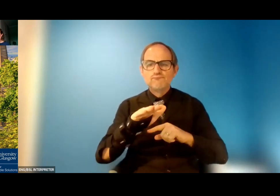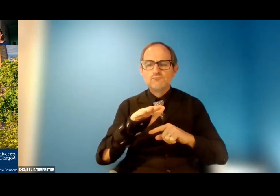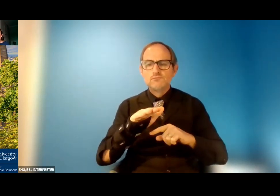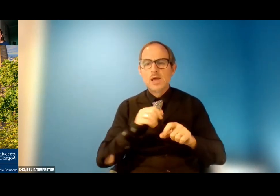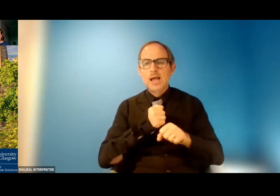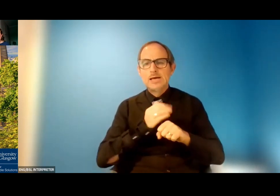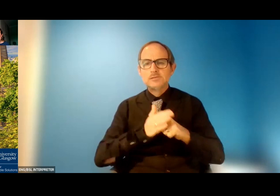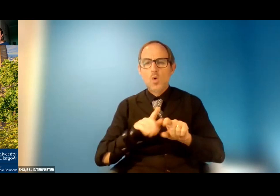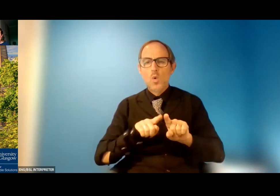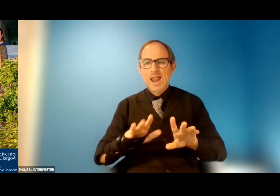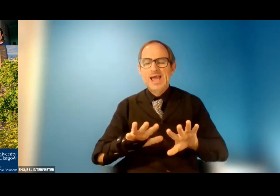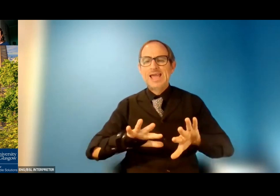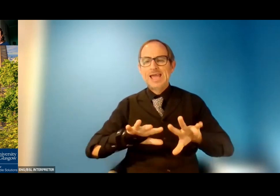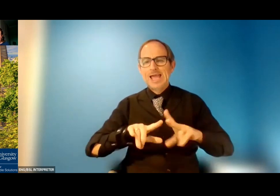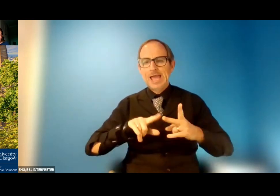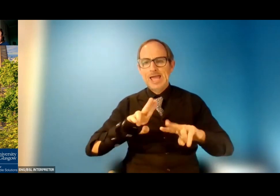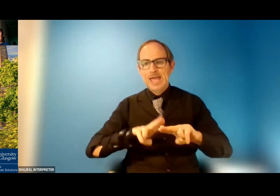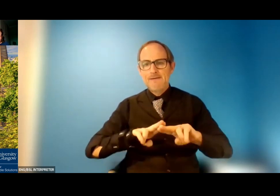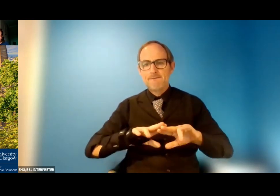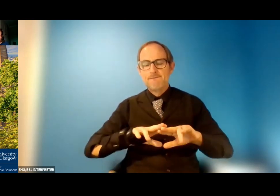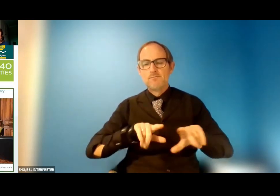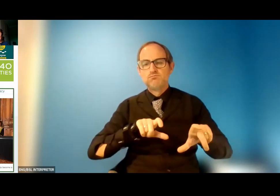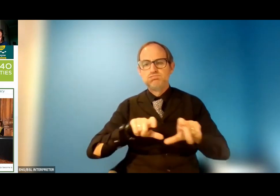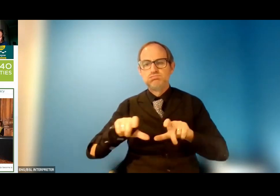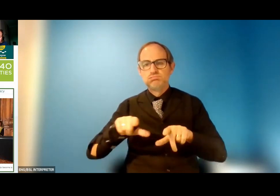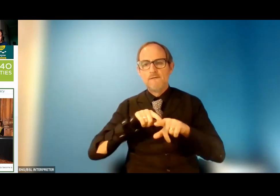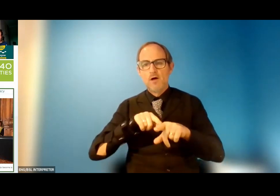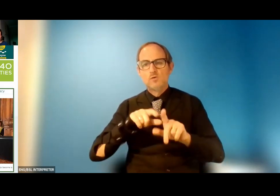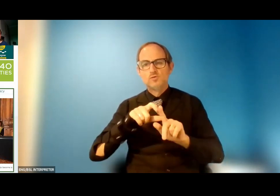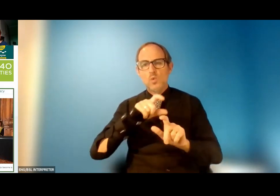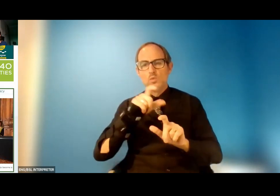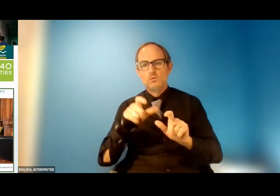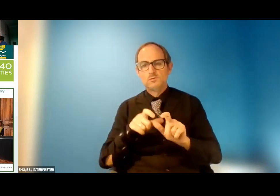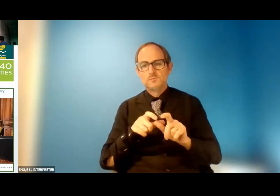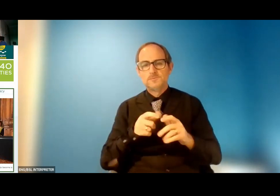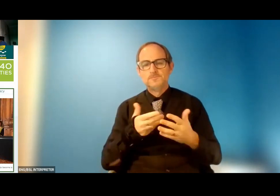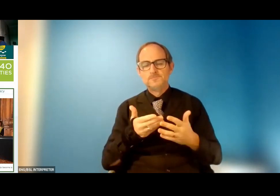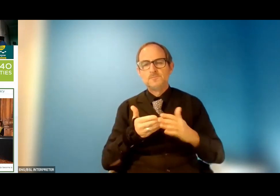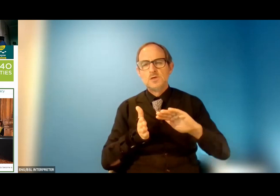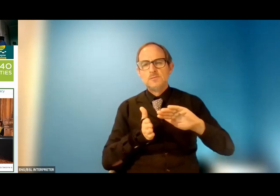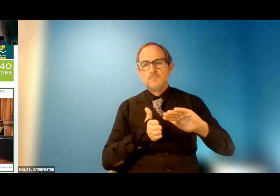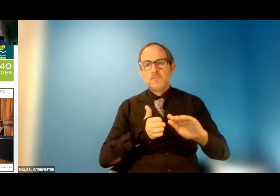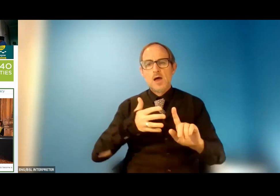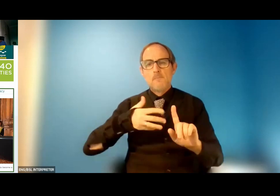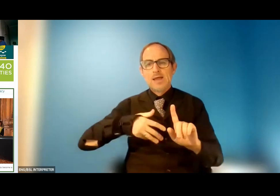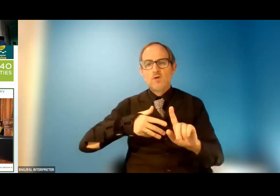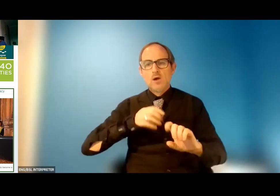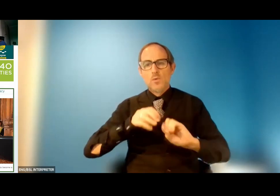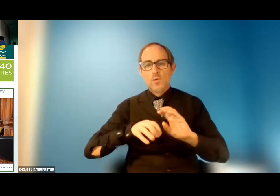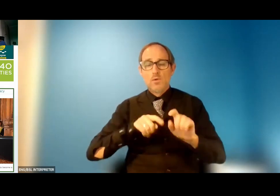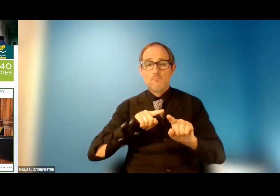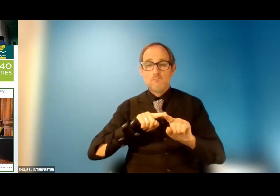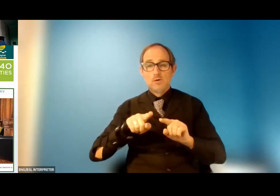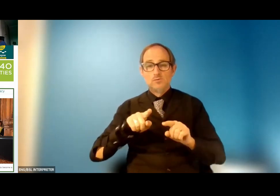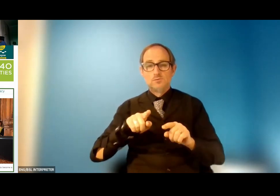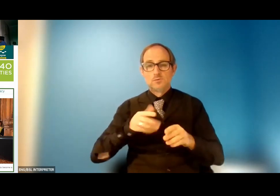like if we could exist within the Doughnut. So I'll just give a little bit of background. A lot of the work